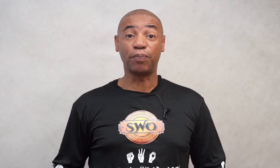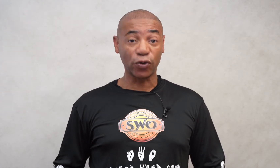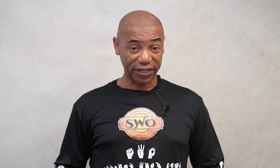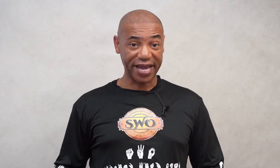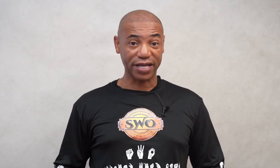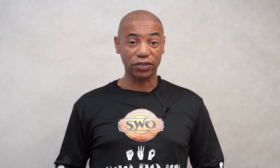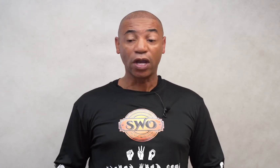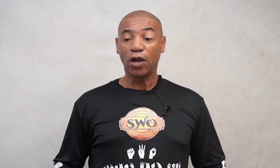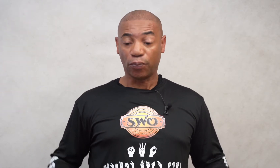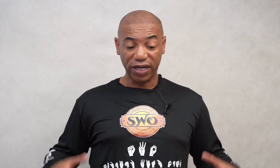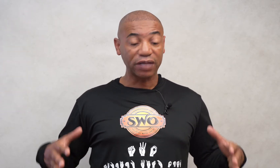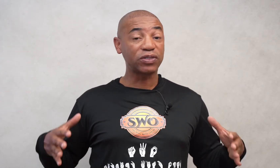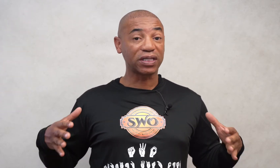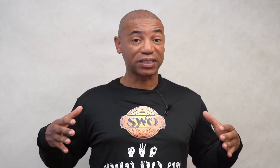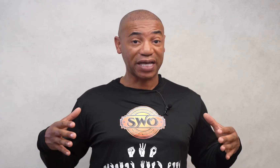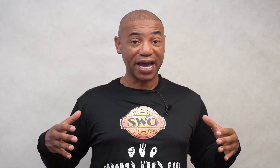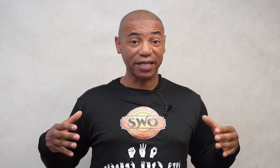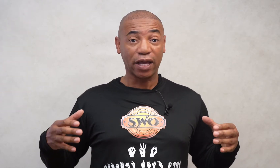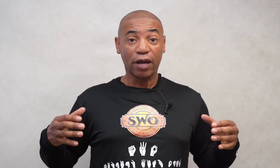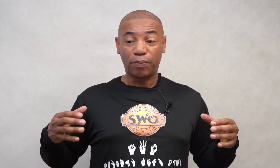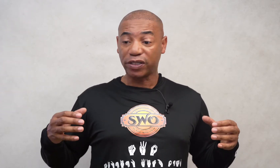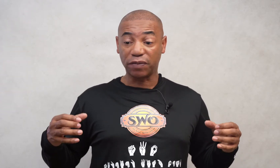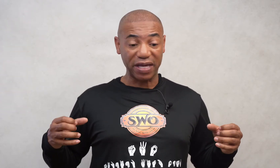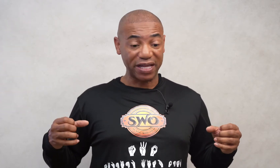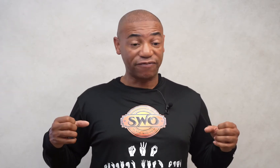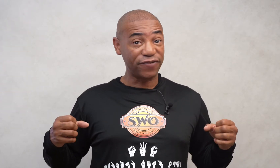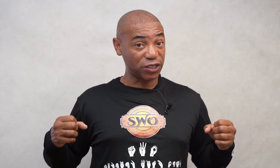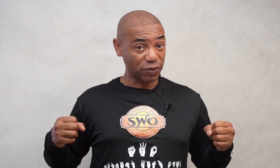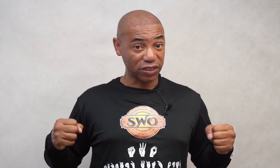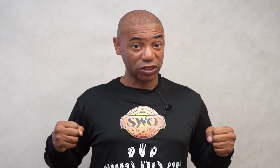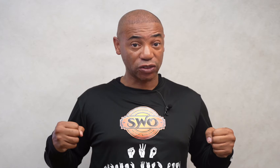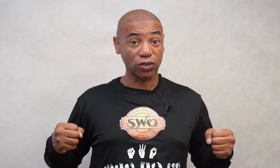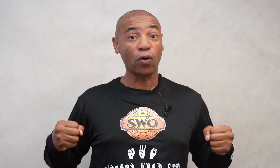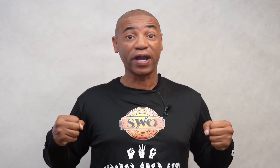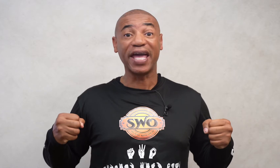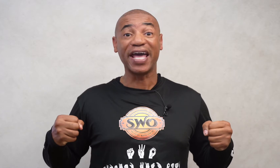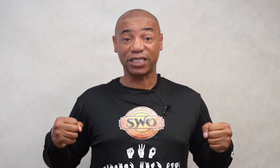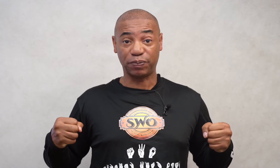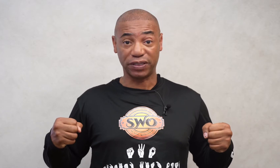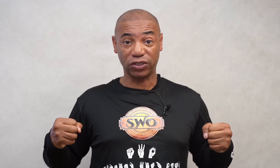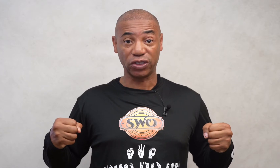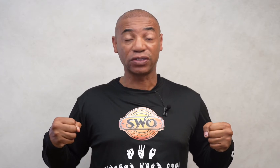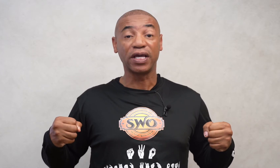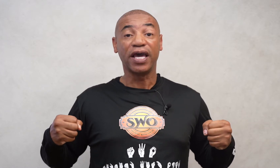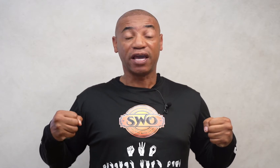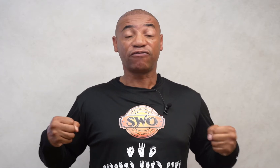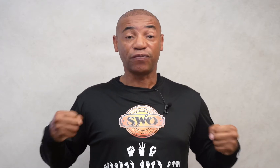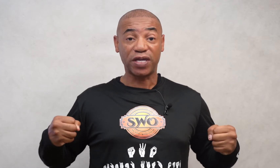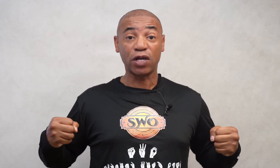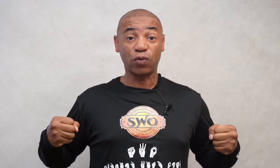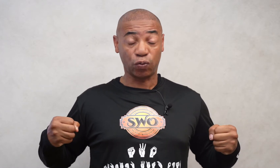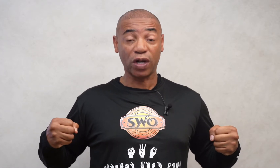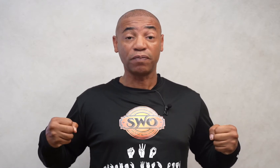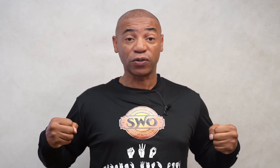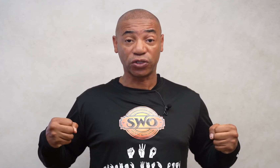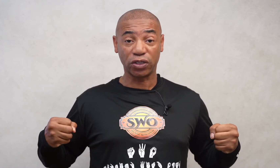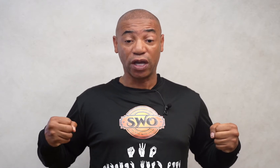both hands, bring them to the side, put them in fist positions or S positions, and from here with one motion,